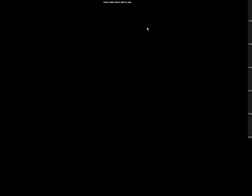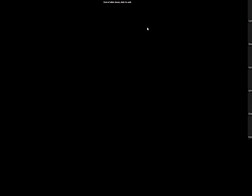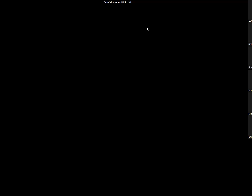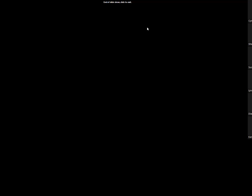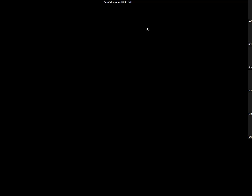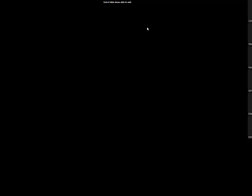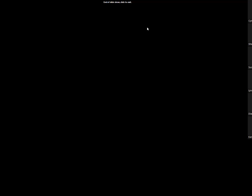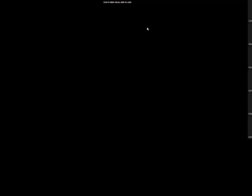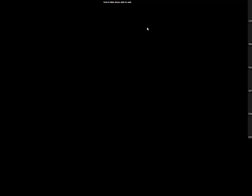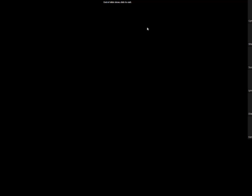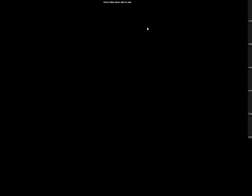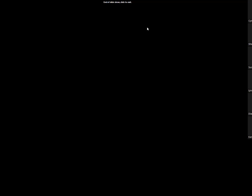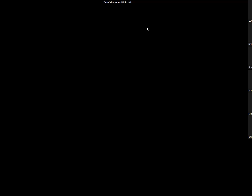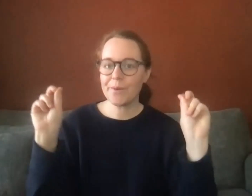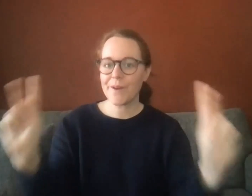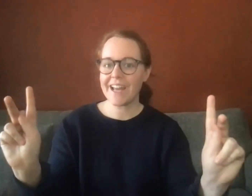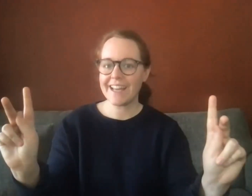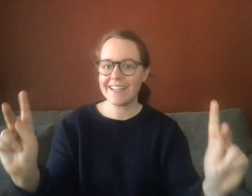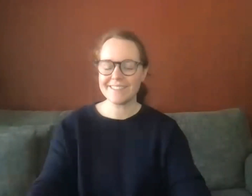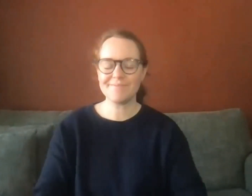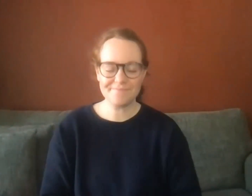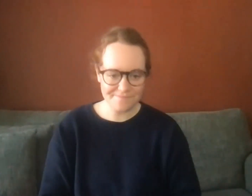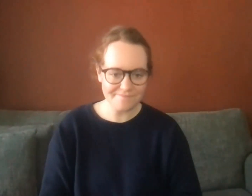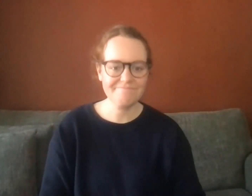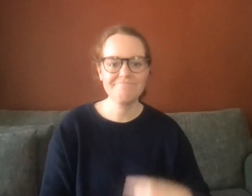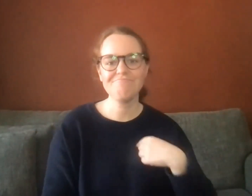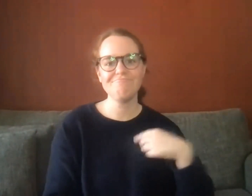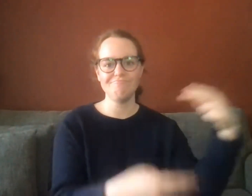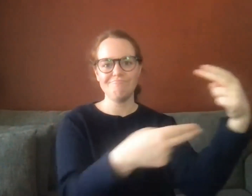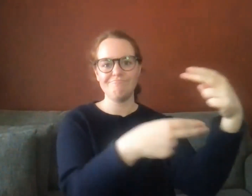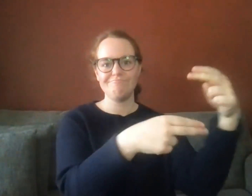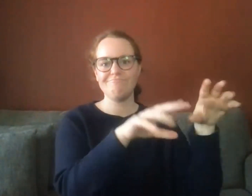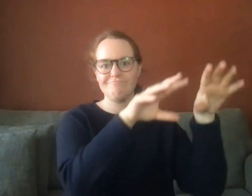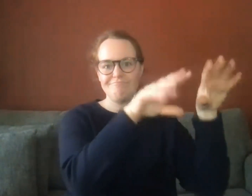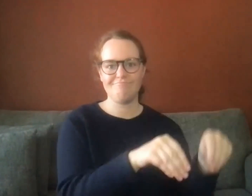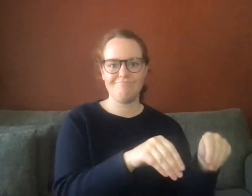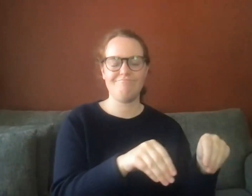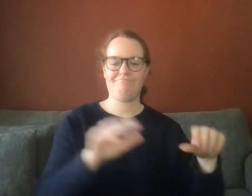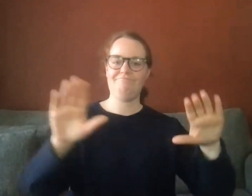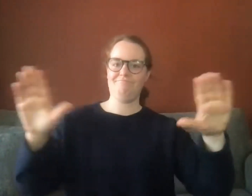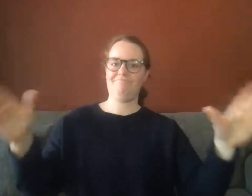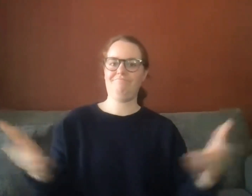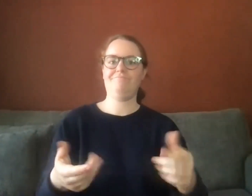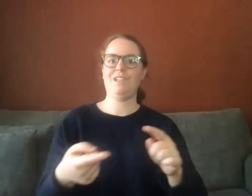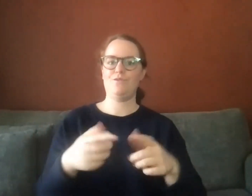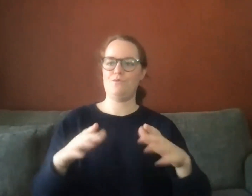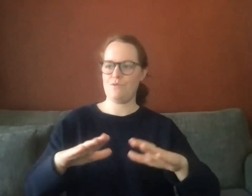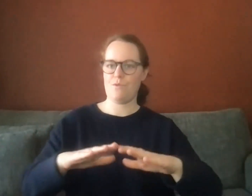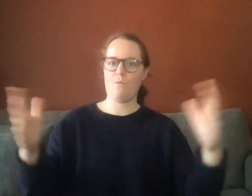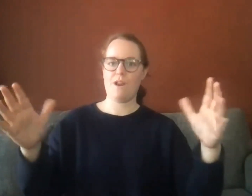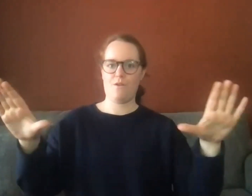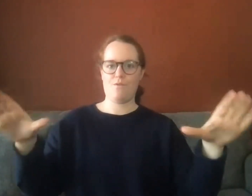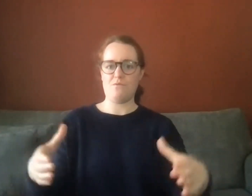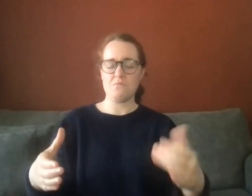Okay, so I'm just going to stop sharing, bring us back to the larger group, and open up if we have